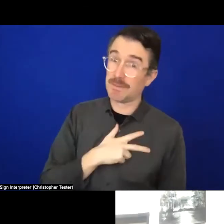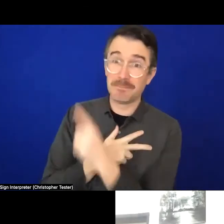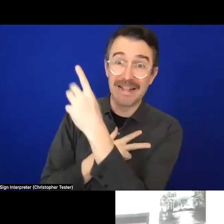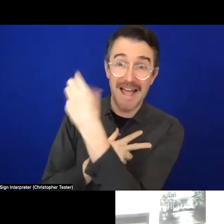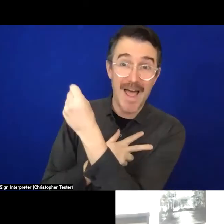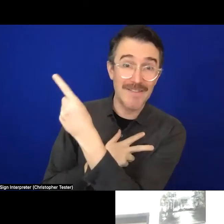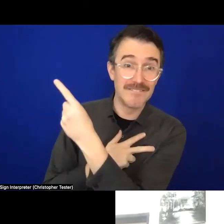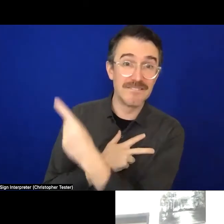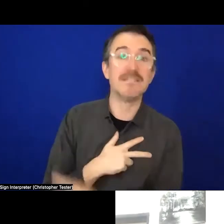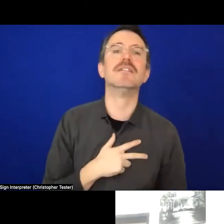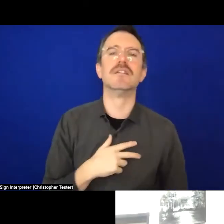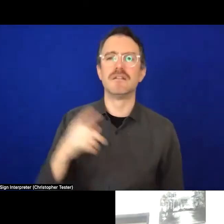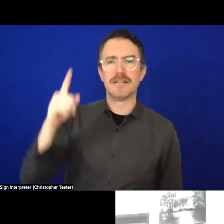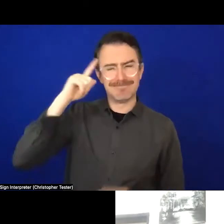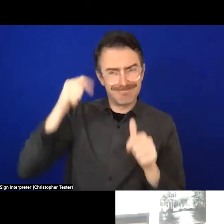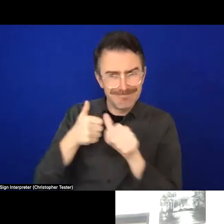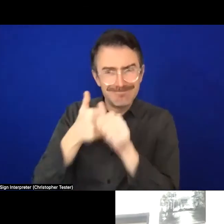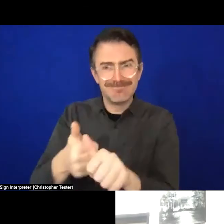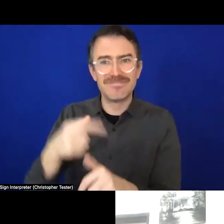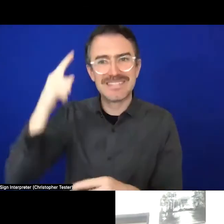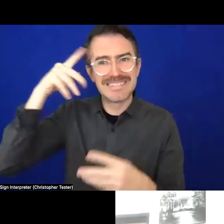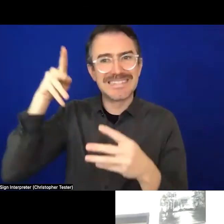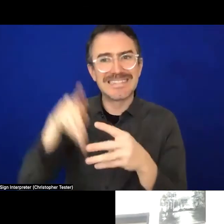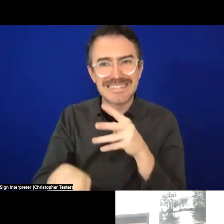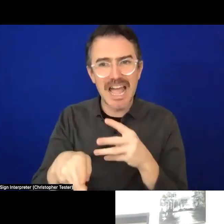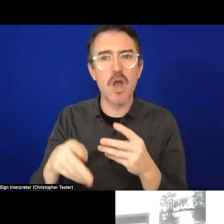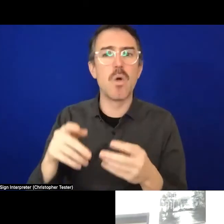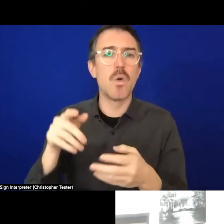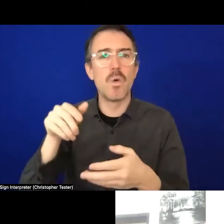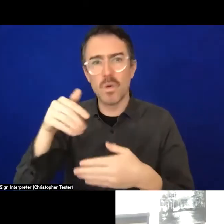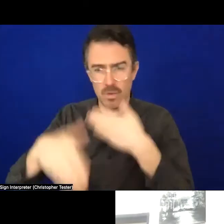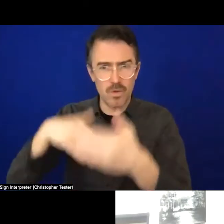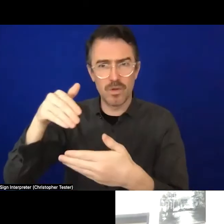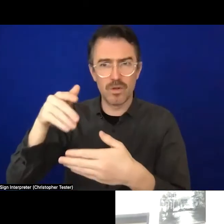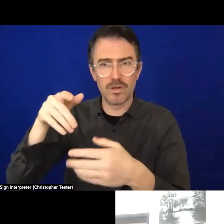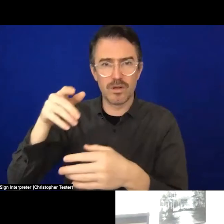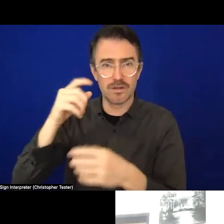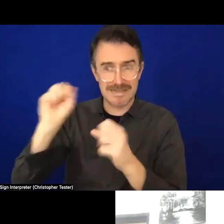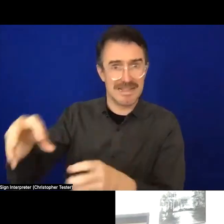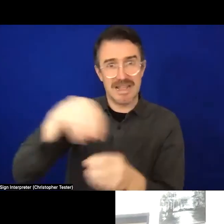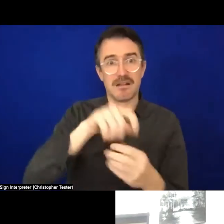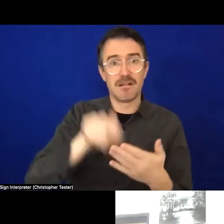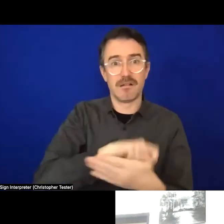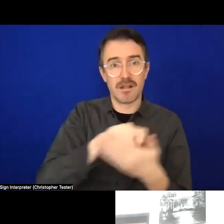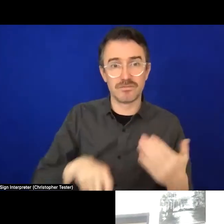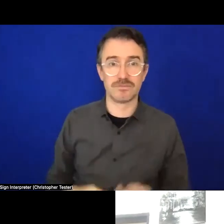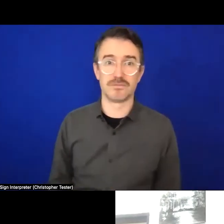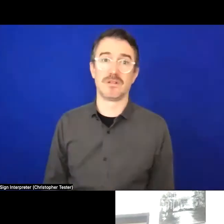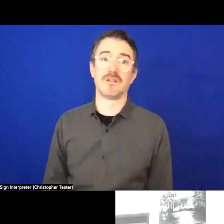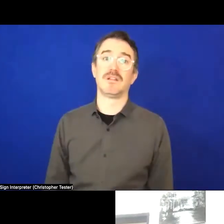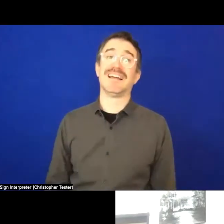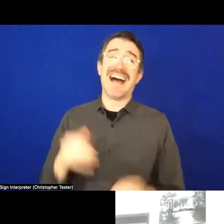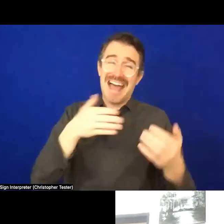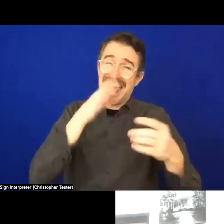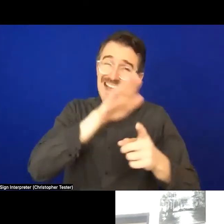are facing very heavy discrimination in Indonesia in terms of having community-based